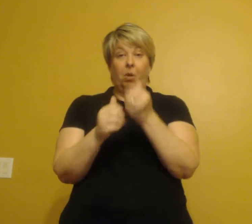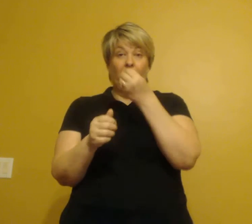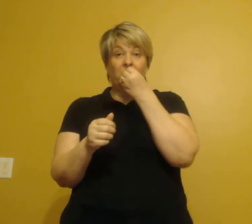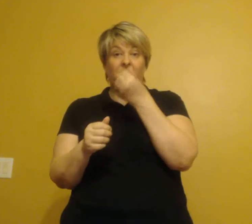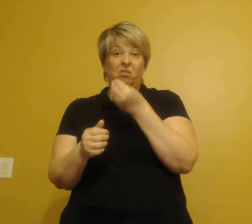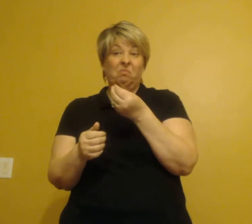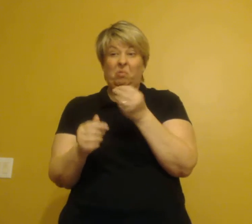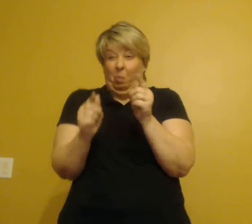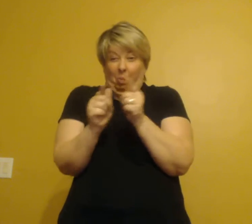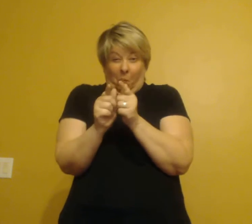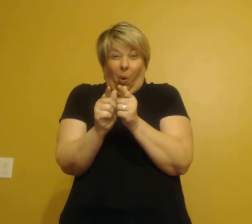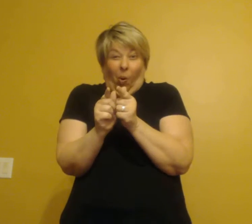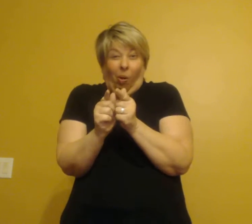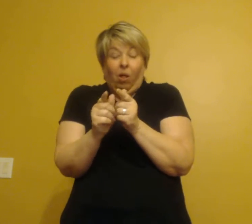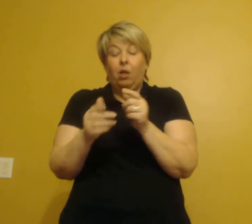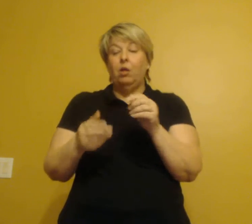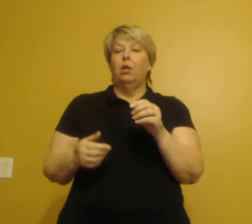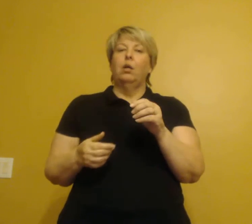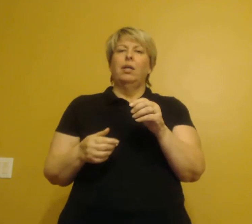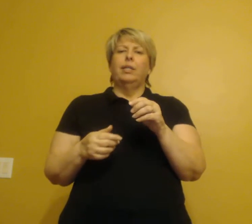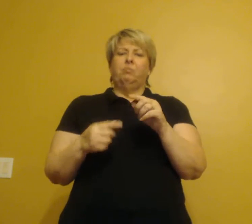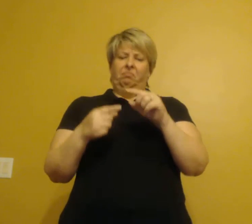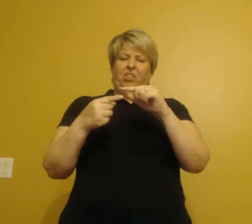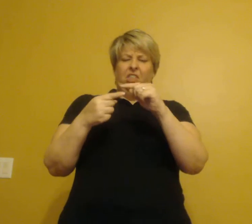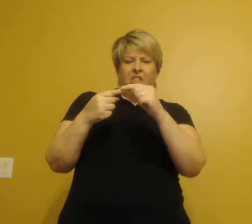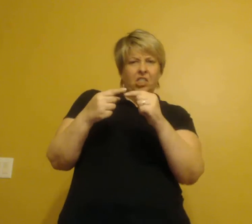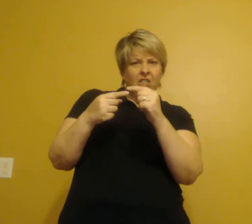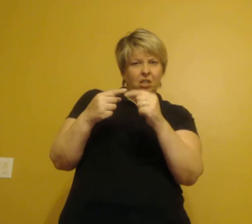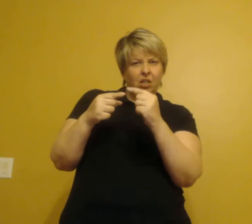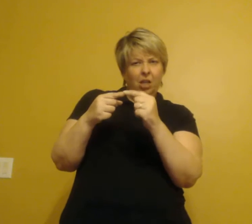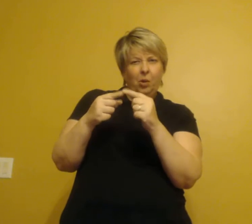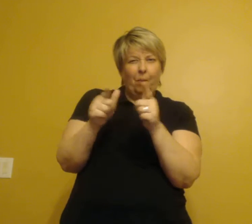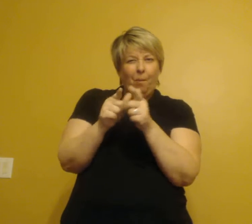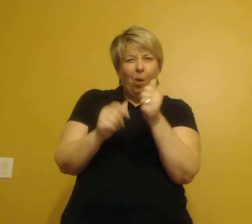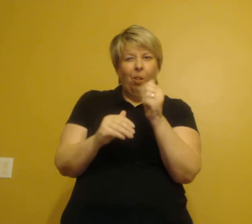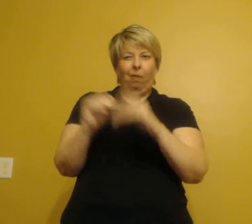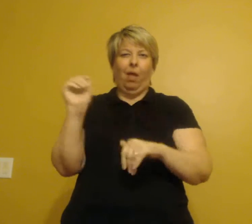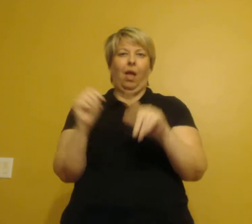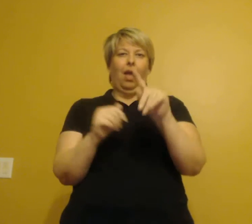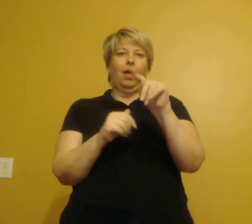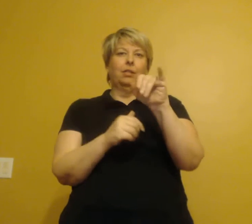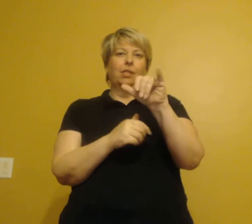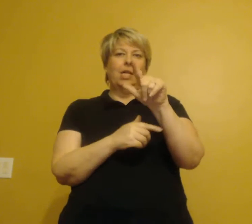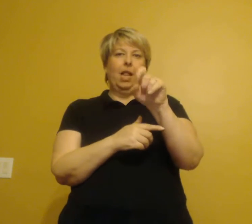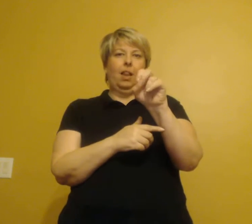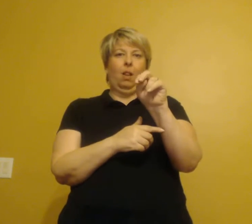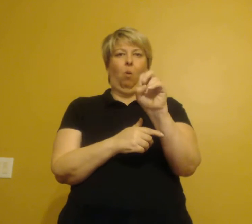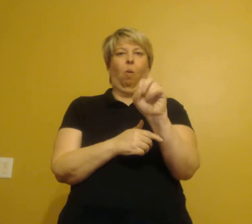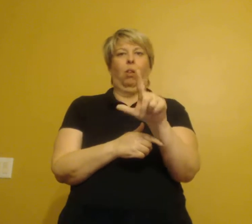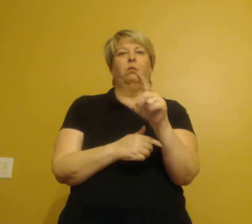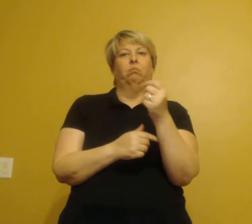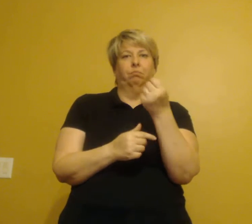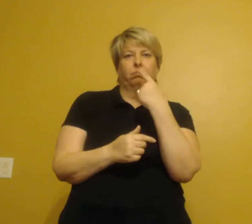The diameter of the scope is actually smaller than a Tylenol tablet. During this procedure, you'll be